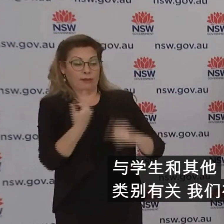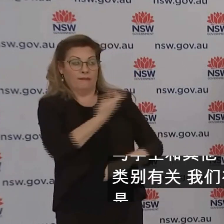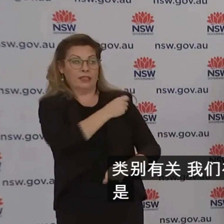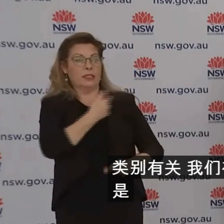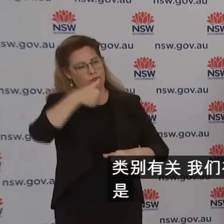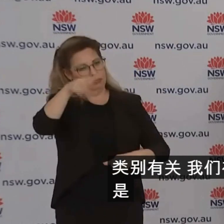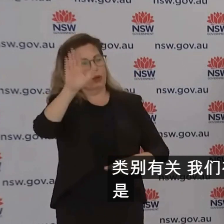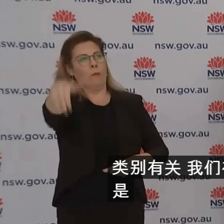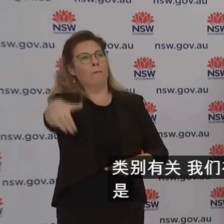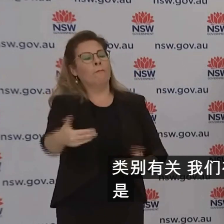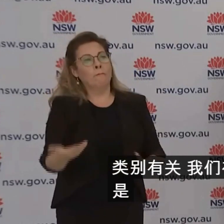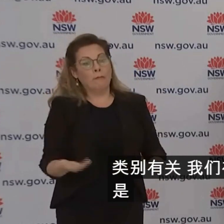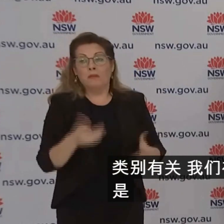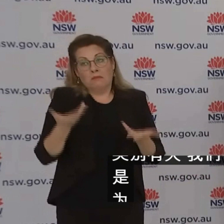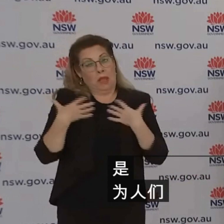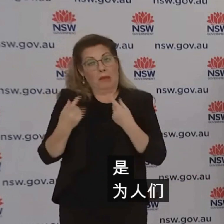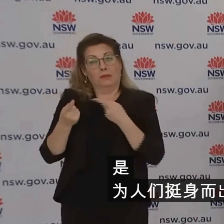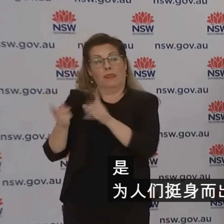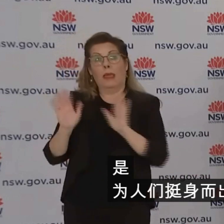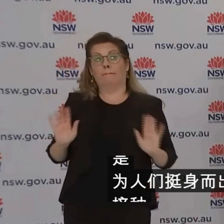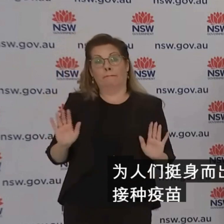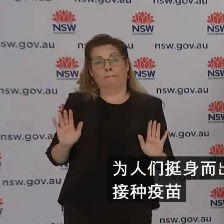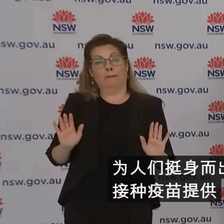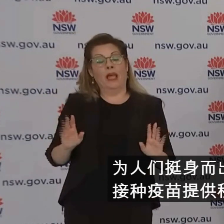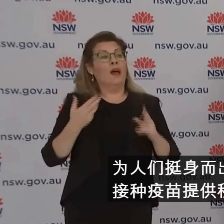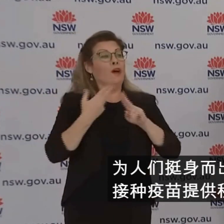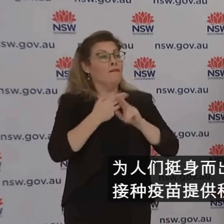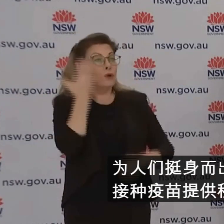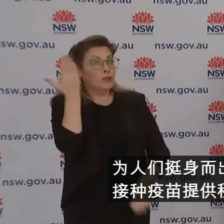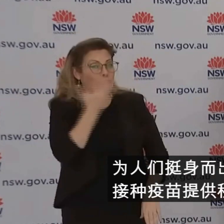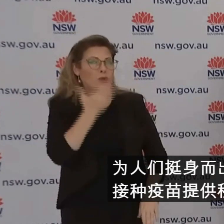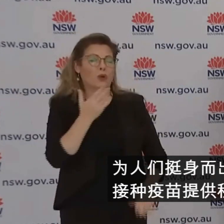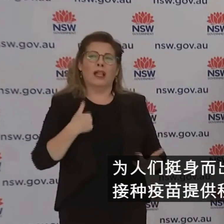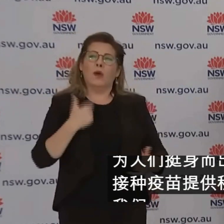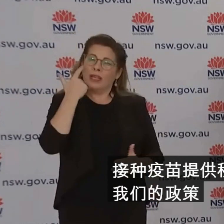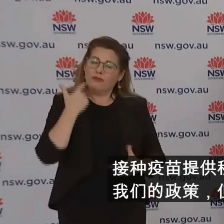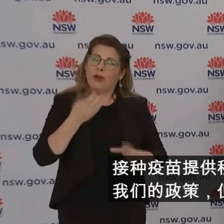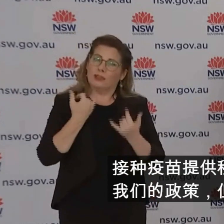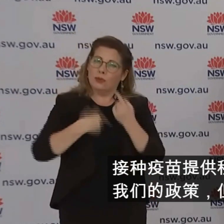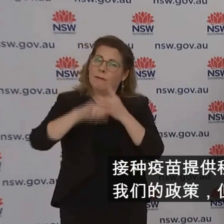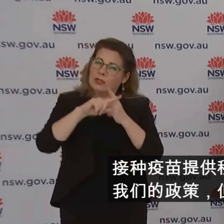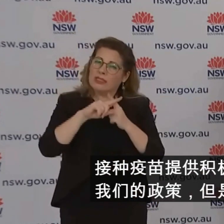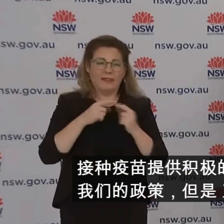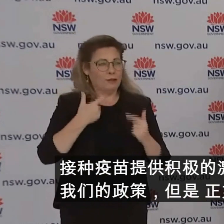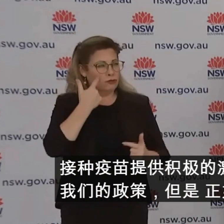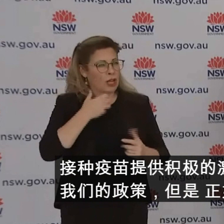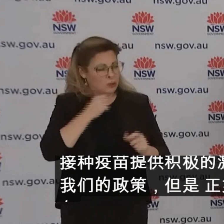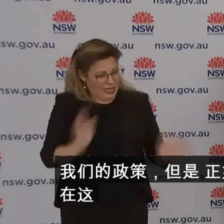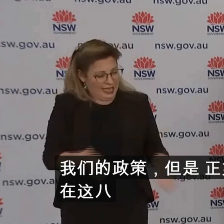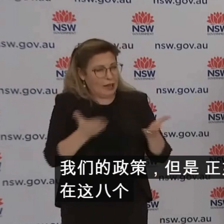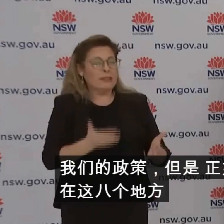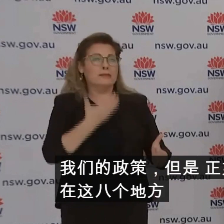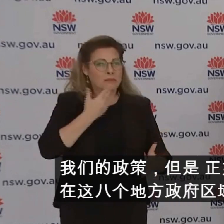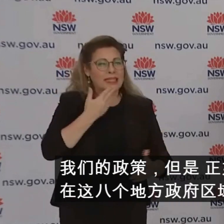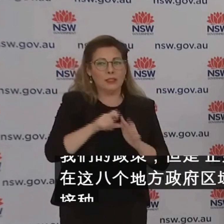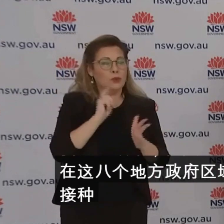doing at this stage is providing positive incentives for people to come forward and get vaccinated. And that will continue to be our policy. But to have the opportunity in